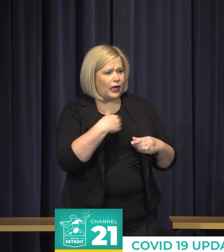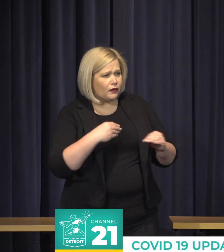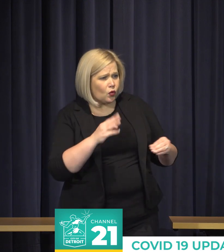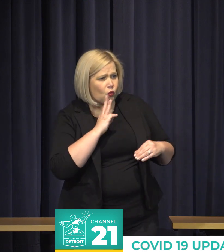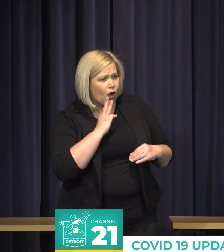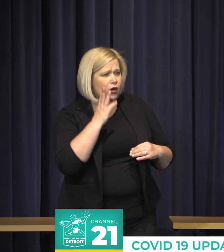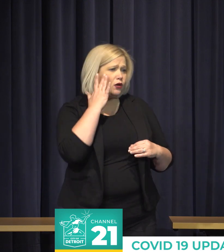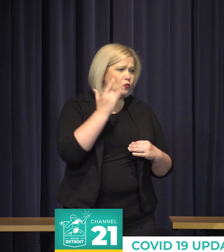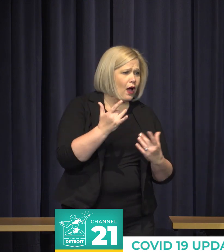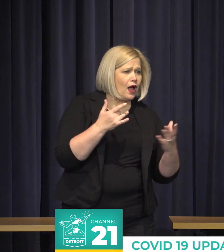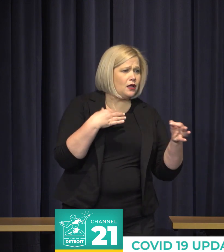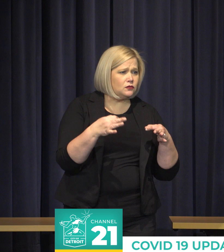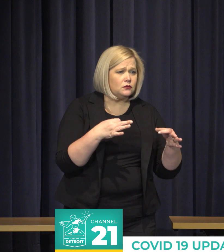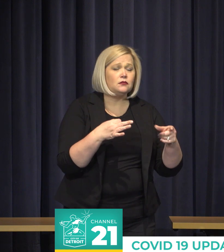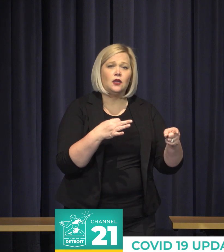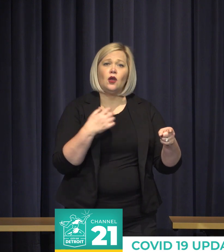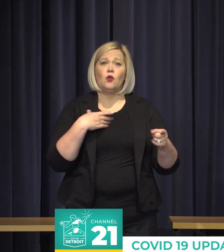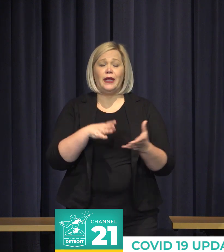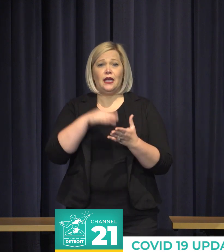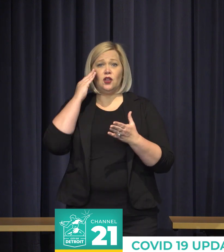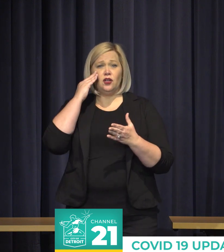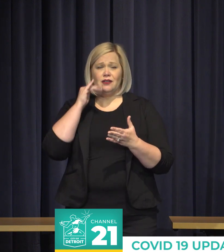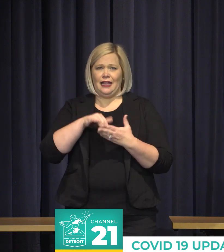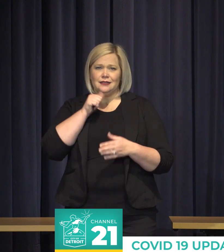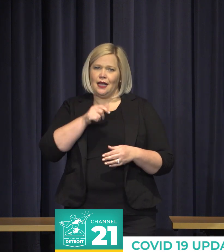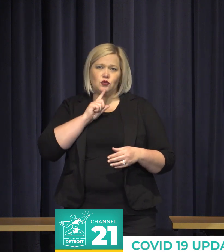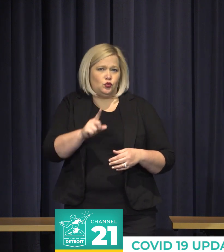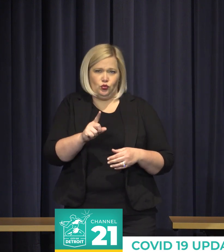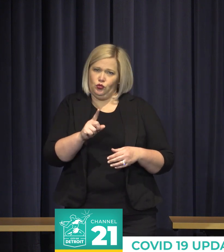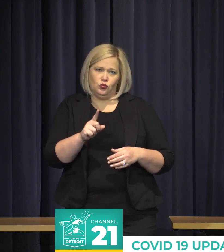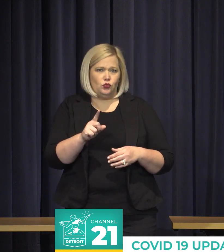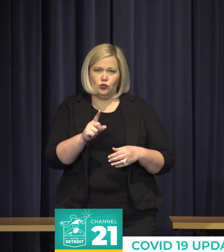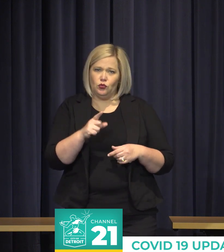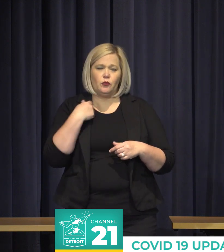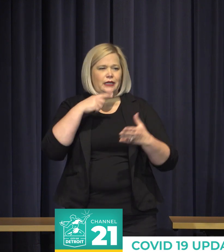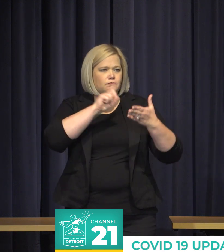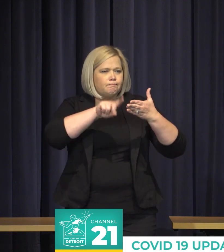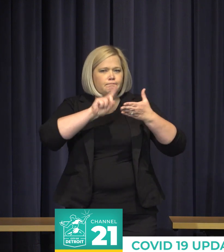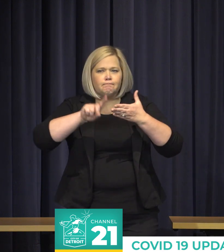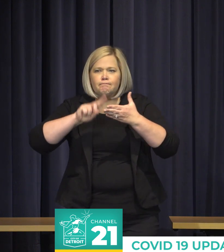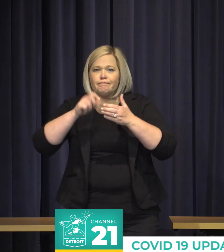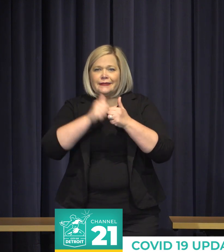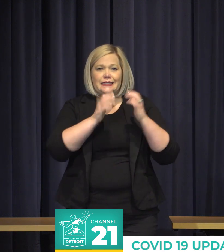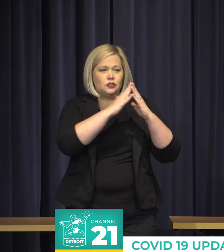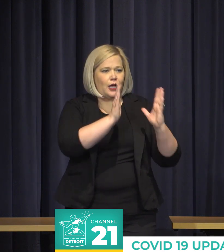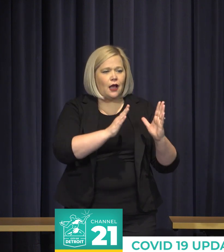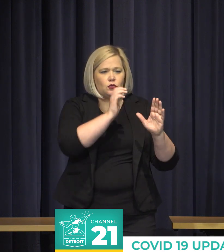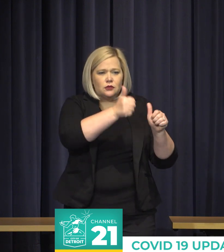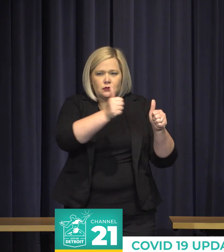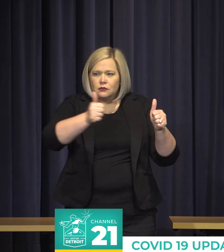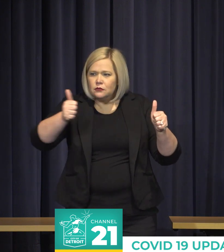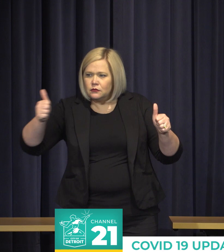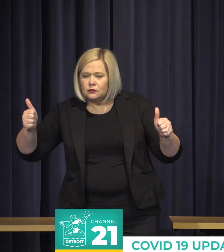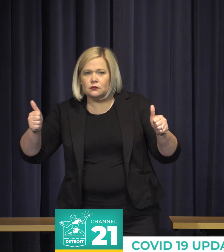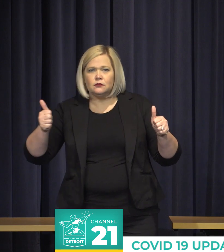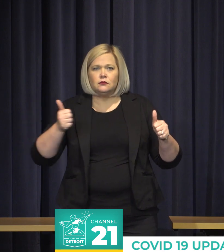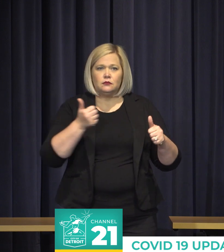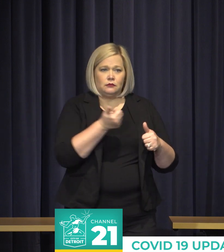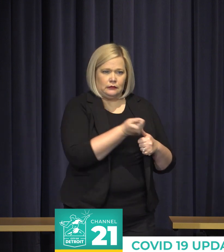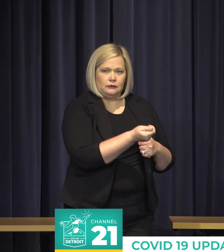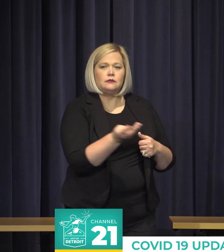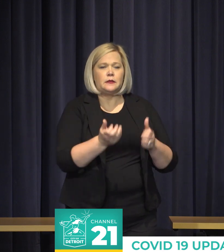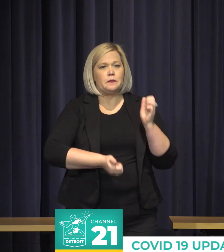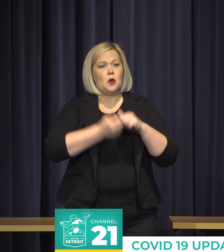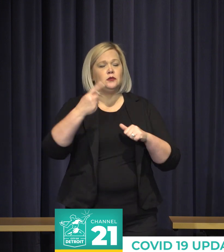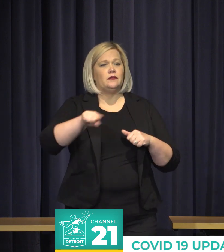true. And we found that factually it's not true. That as we went through houses, several thousand where water had